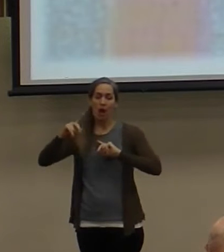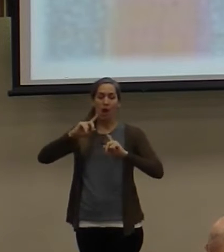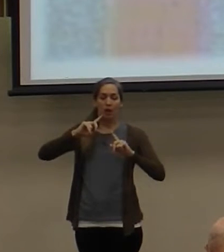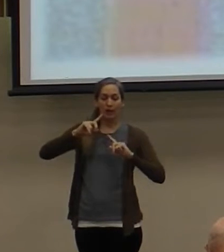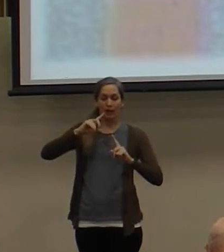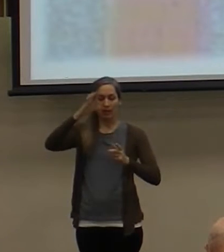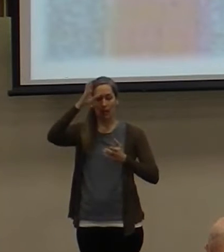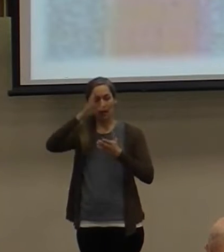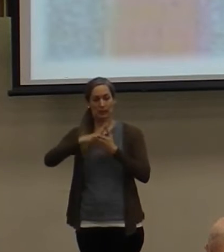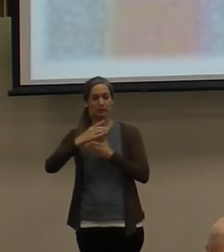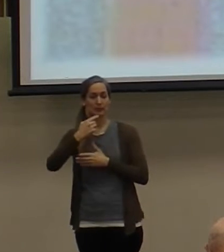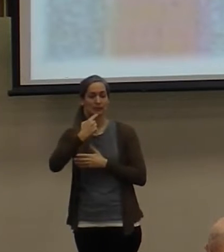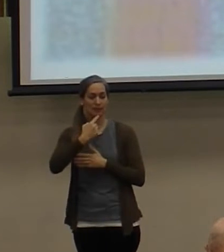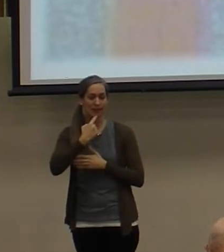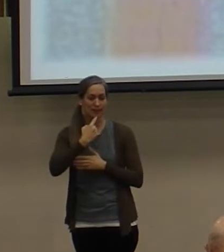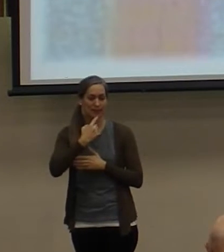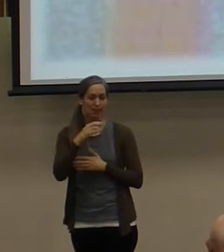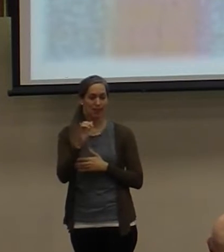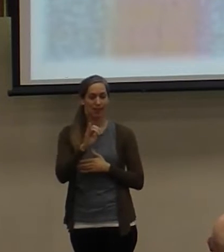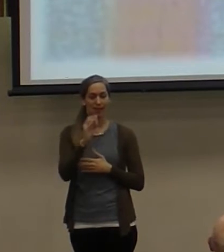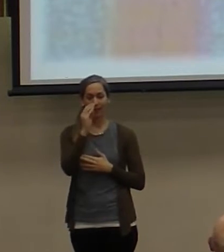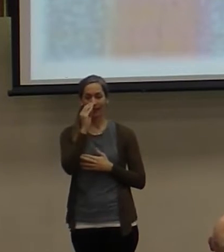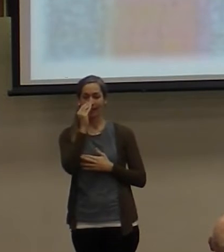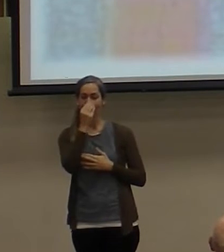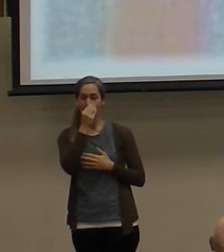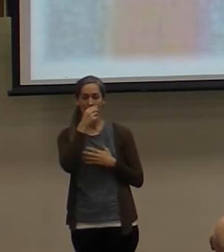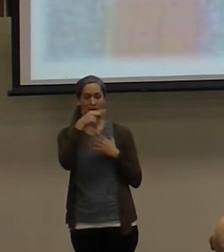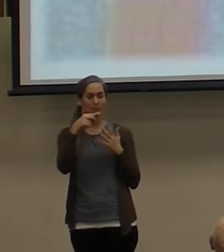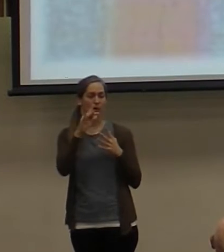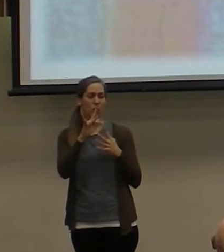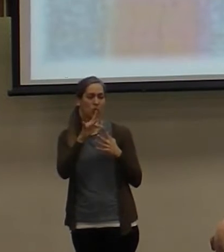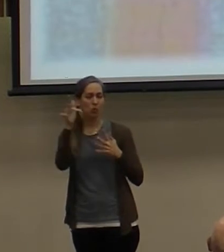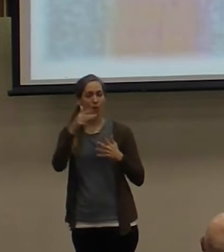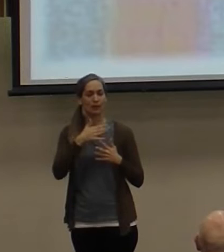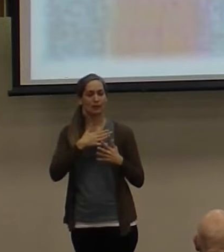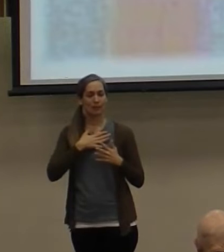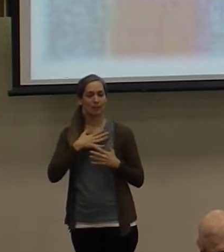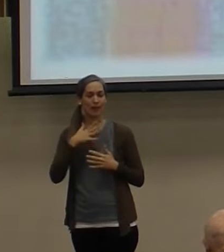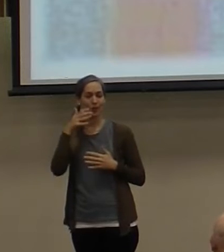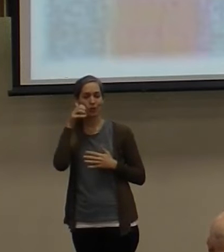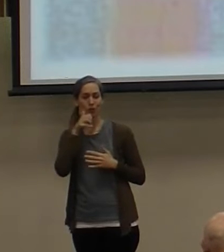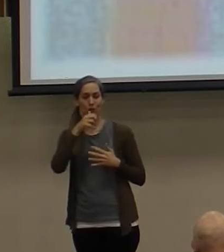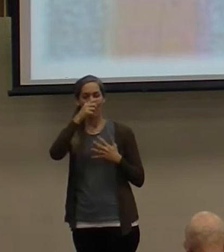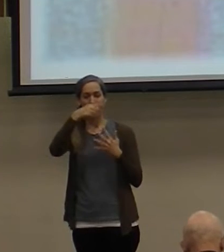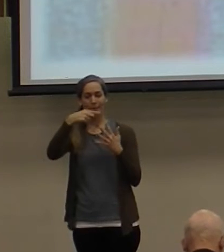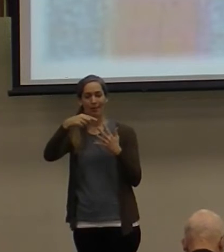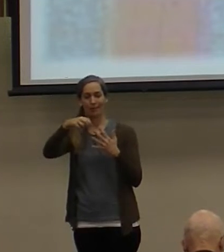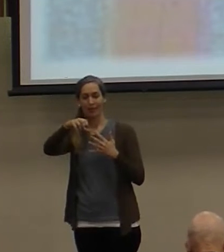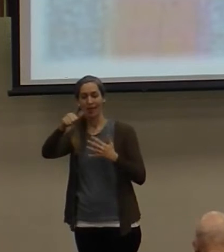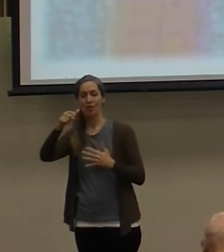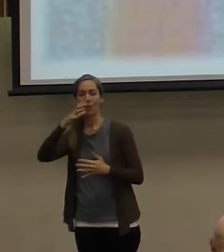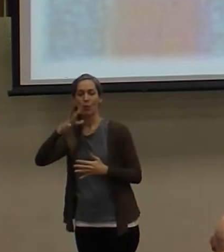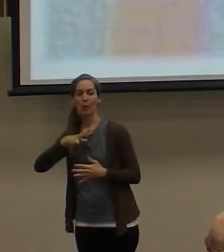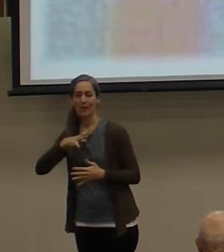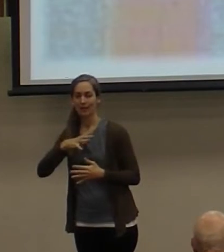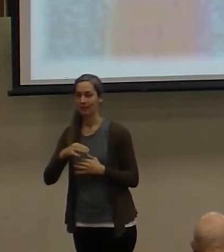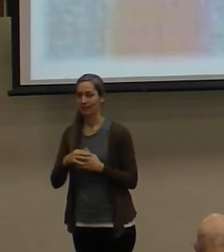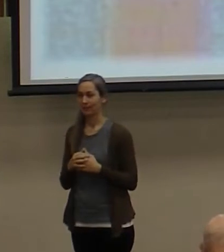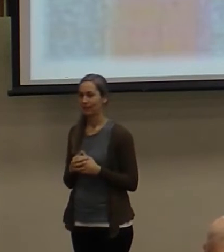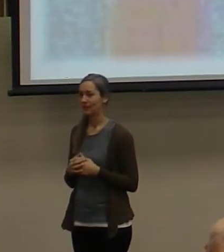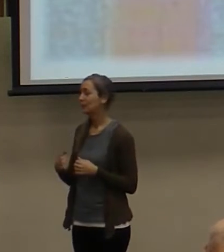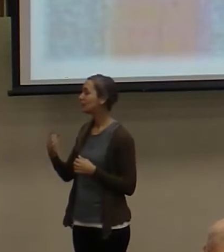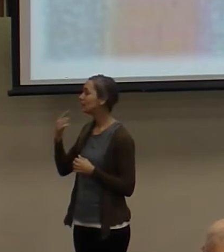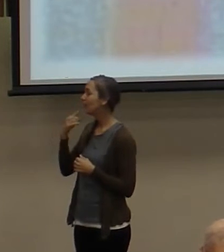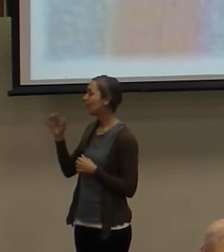this way to his wife: like a lily among thorns is my darling among the maidens. And then she replies